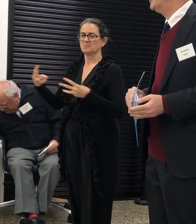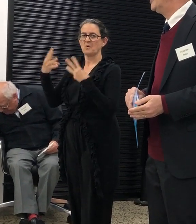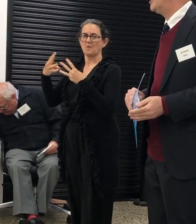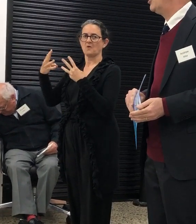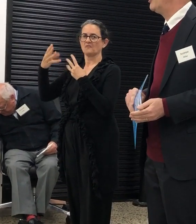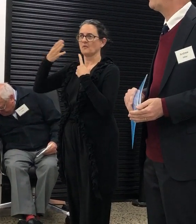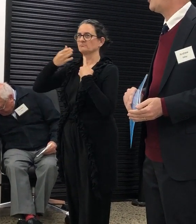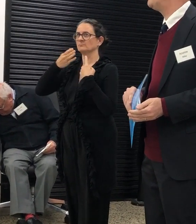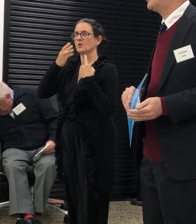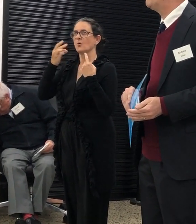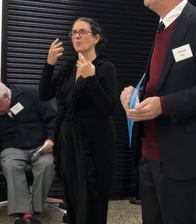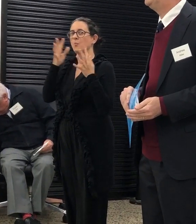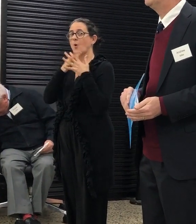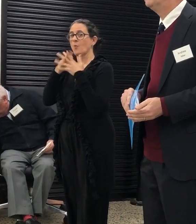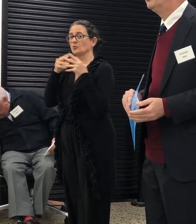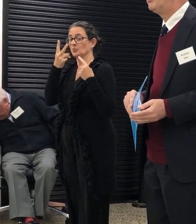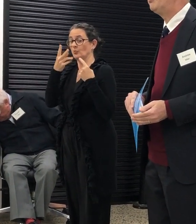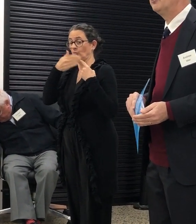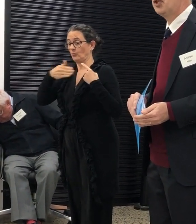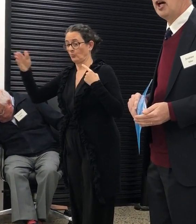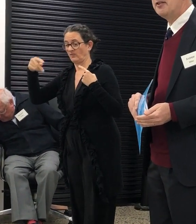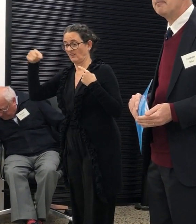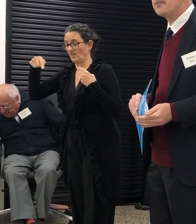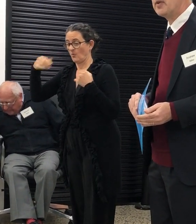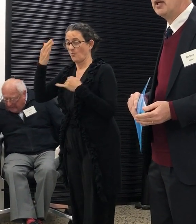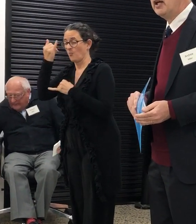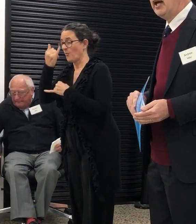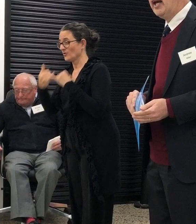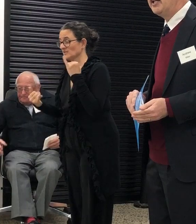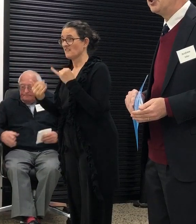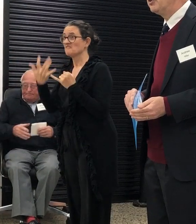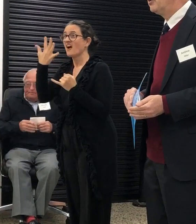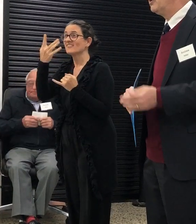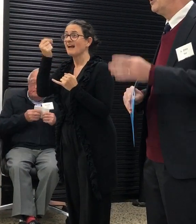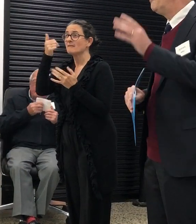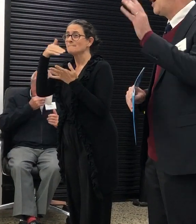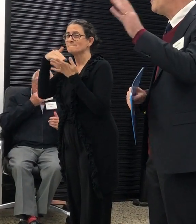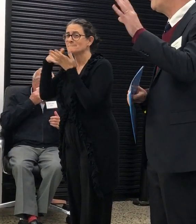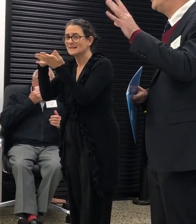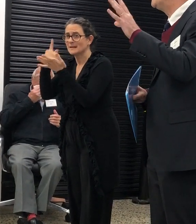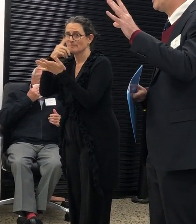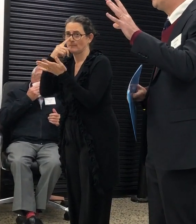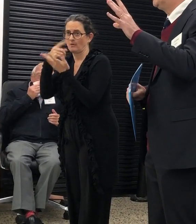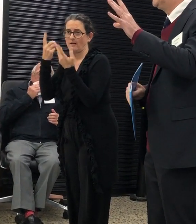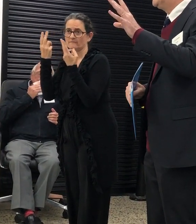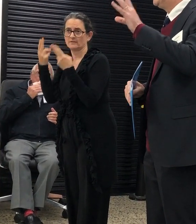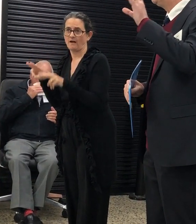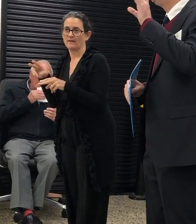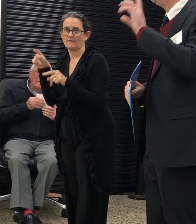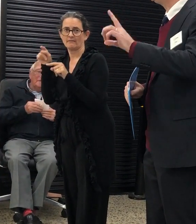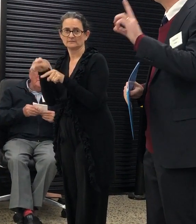II. Almost 5.5 million people have died, and 5.5 million